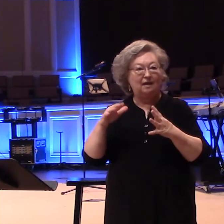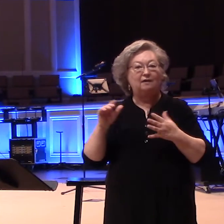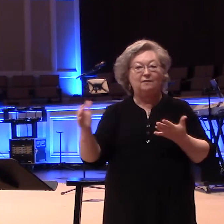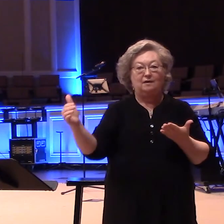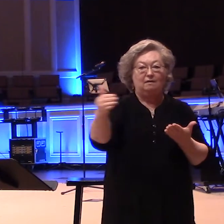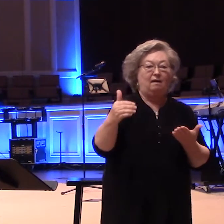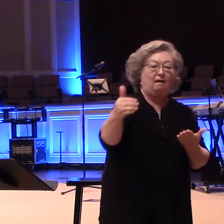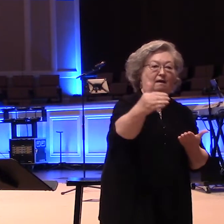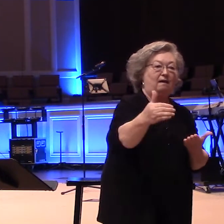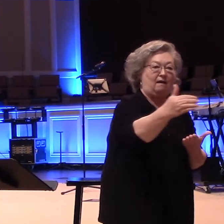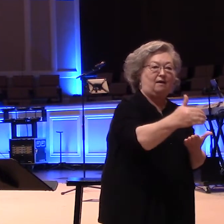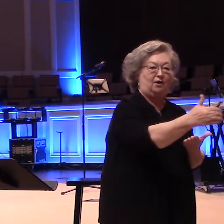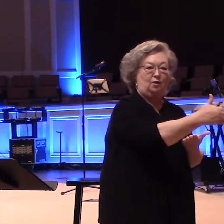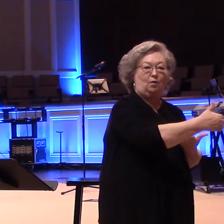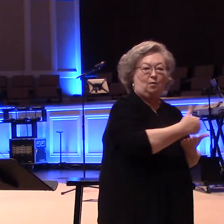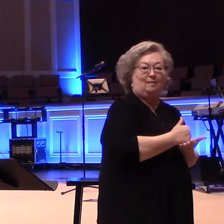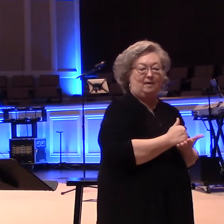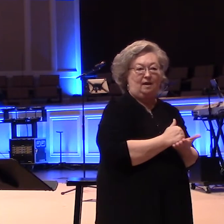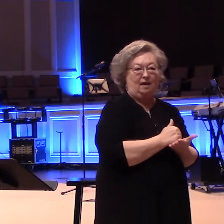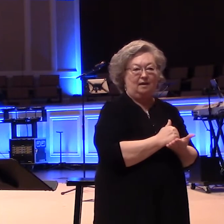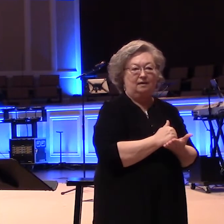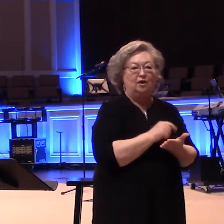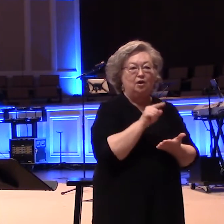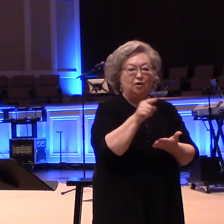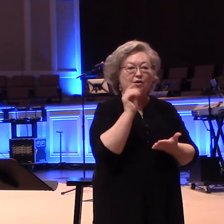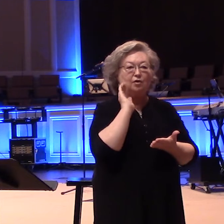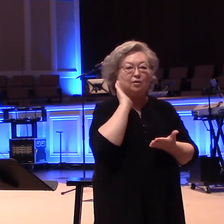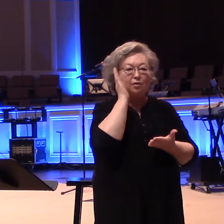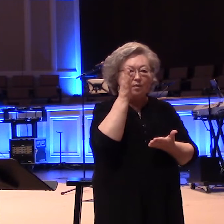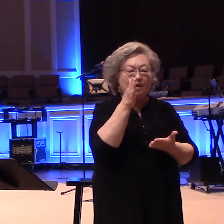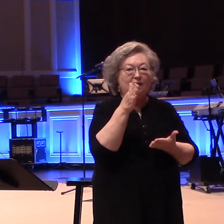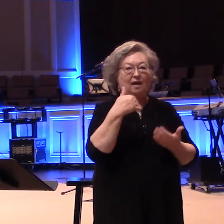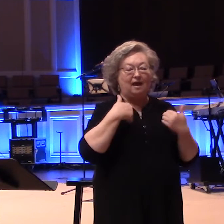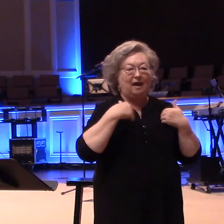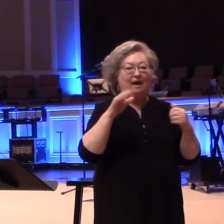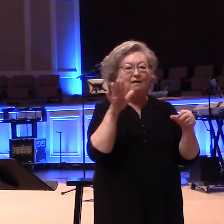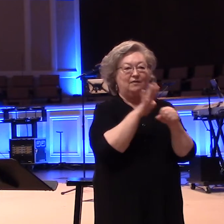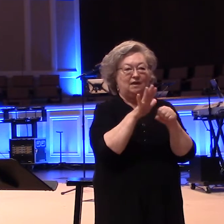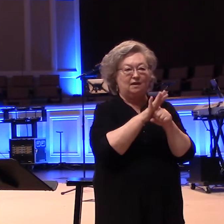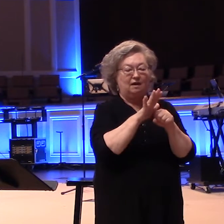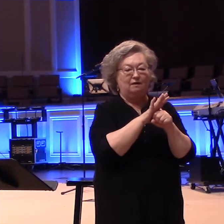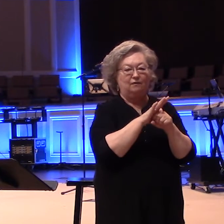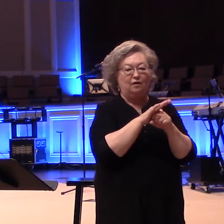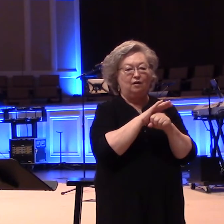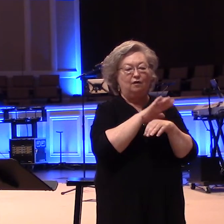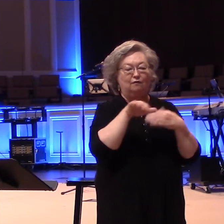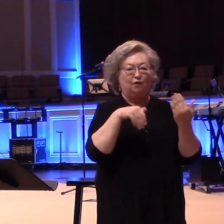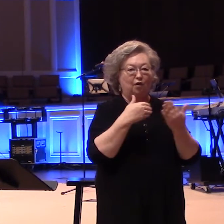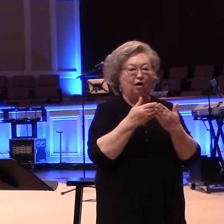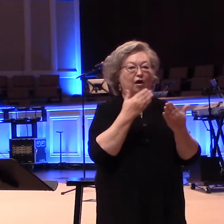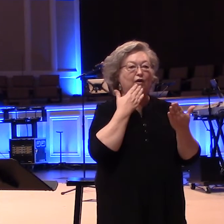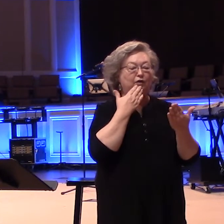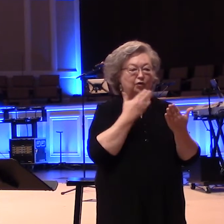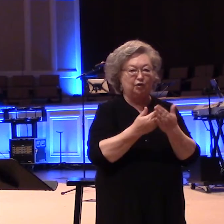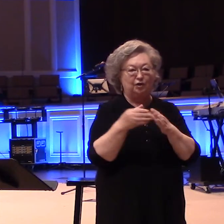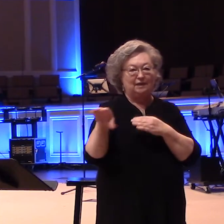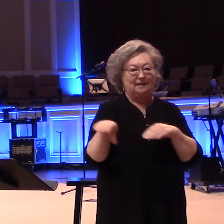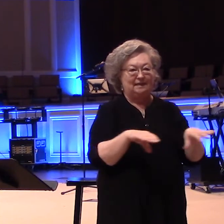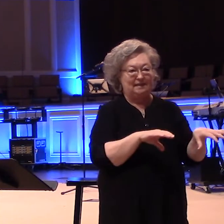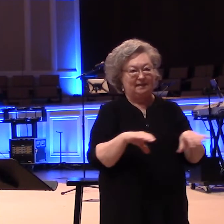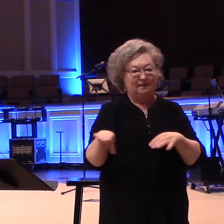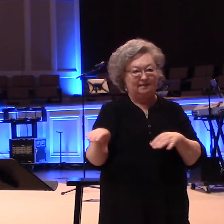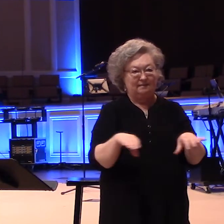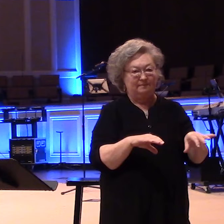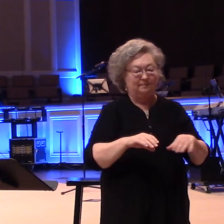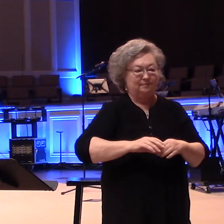every good deed. There ought to be a perfect match between everything that God is calling our church to do and the provision that he gives